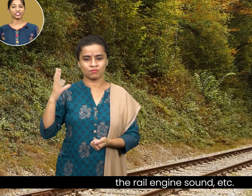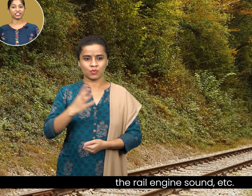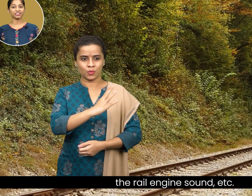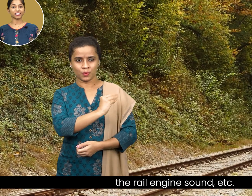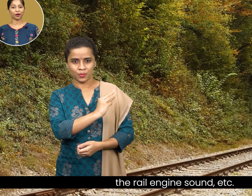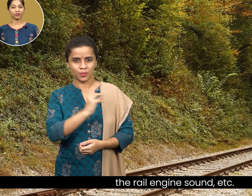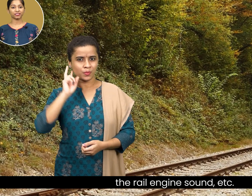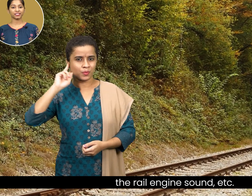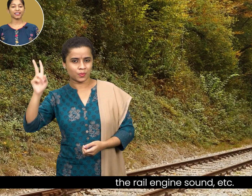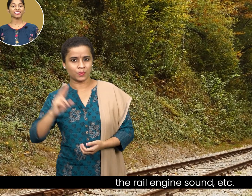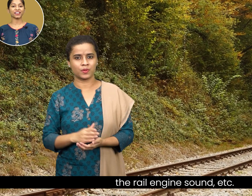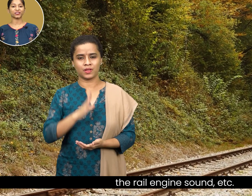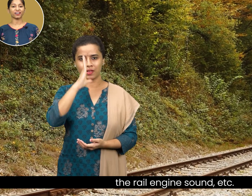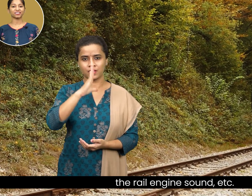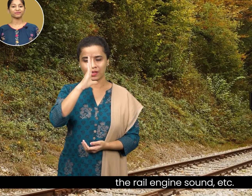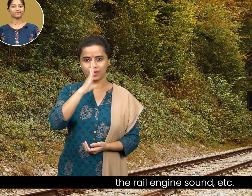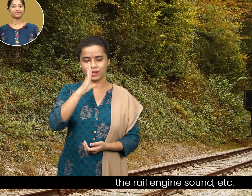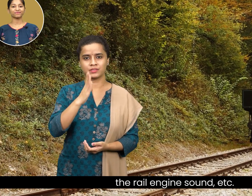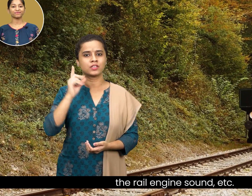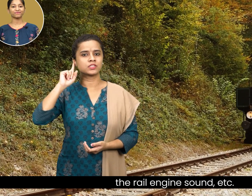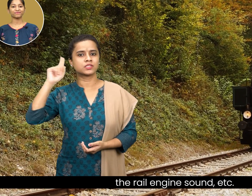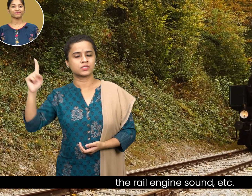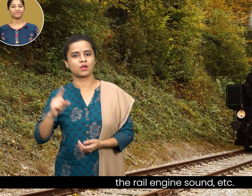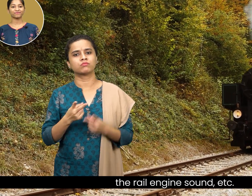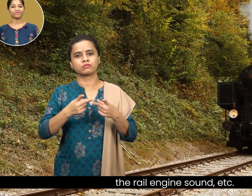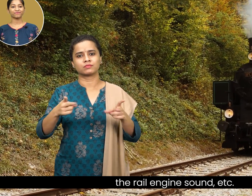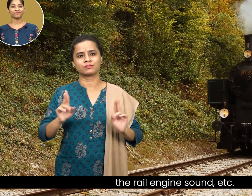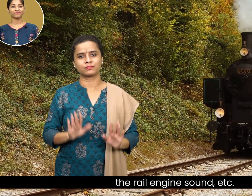rail engine sound, etc.